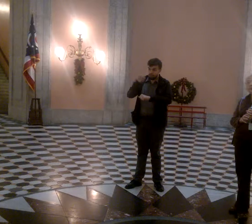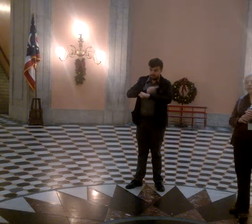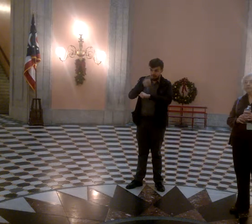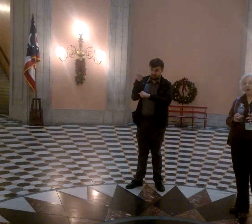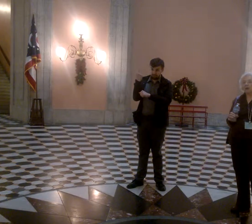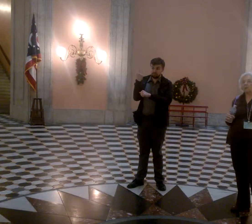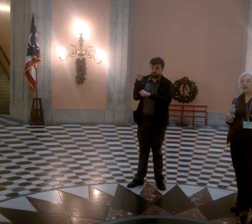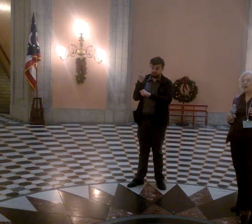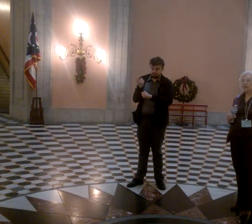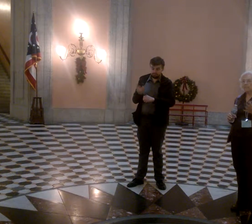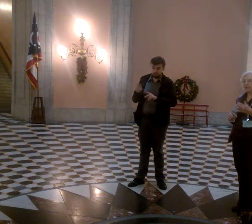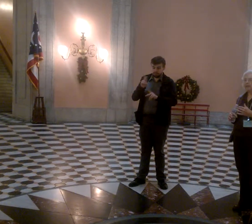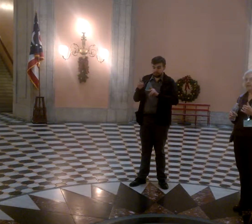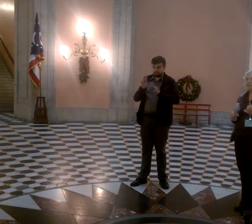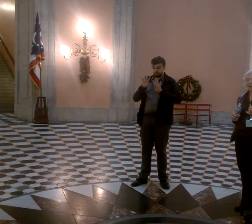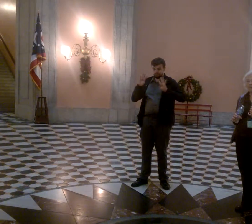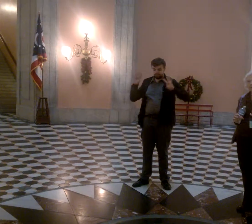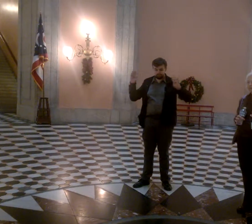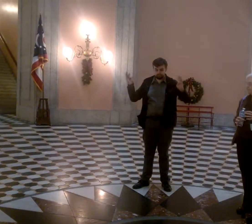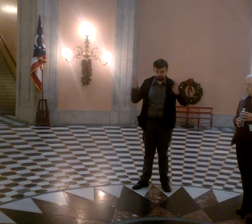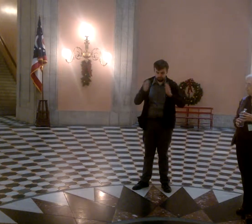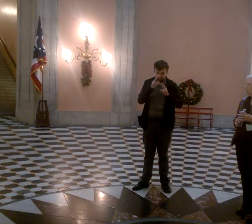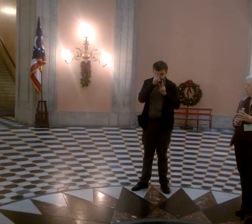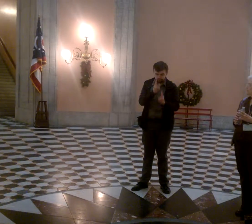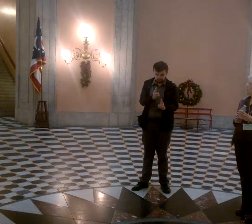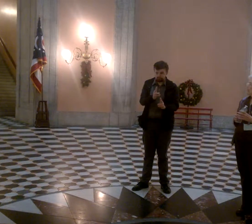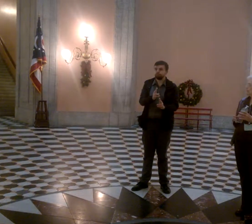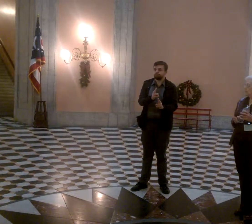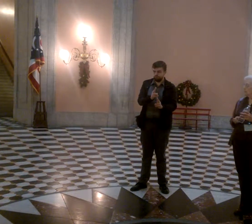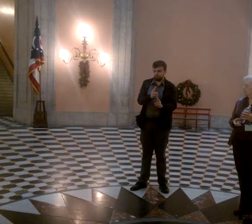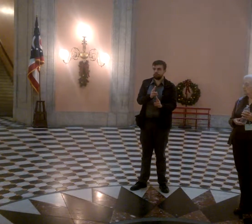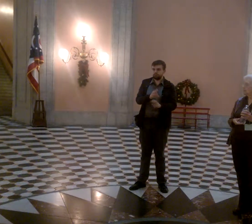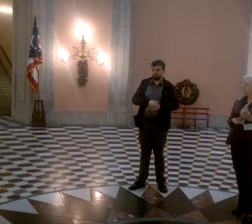to file by and pay him honor.